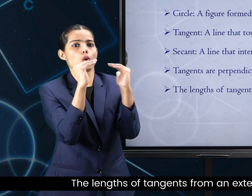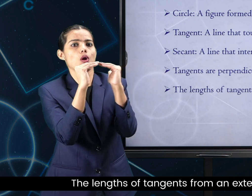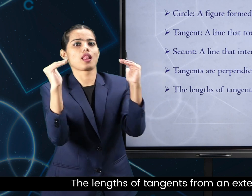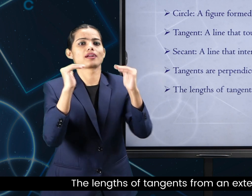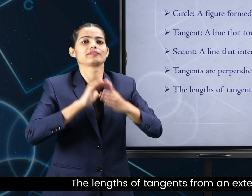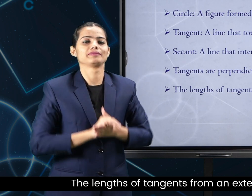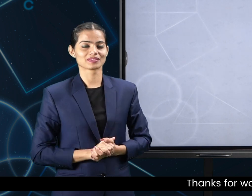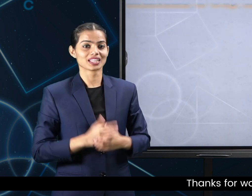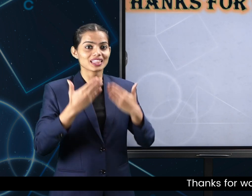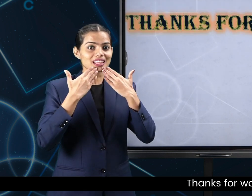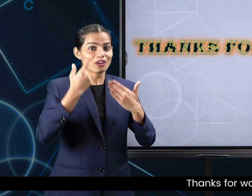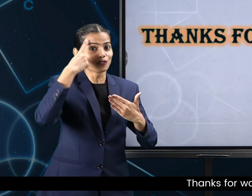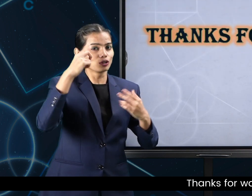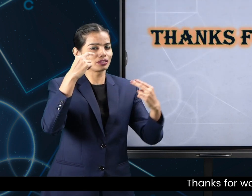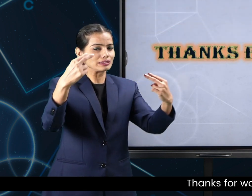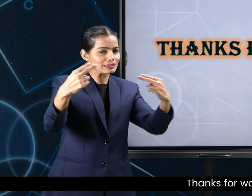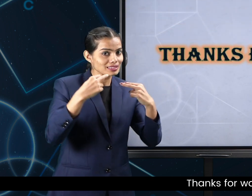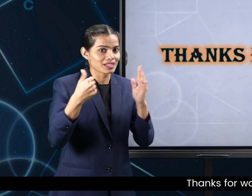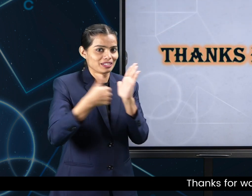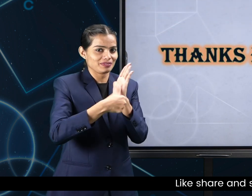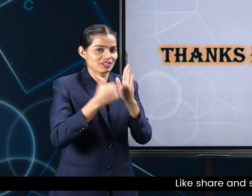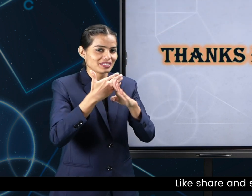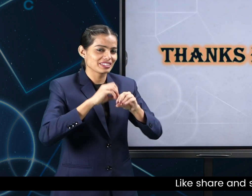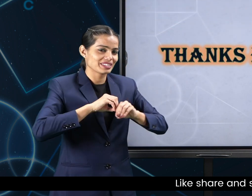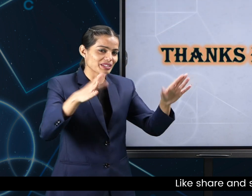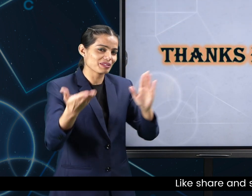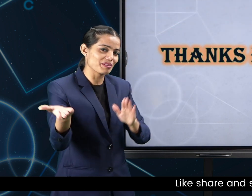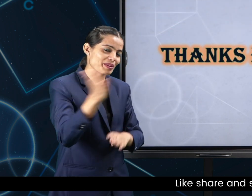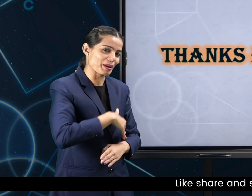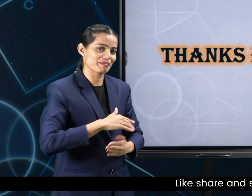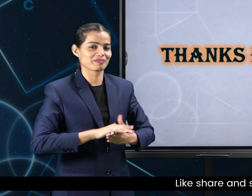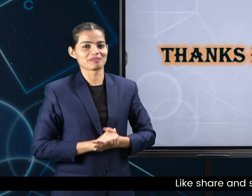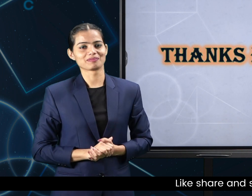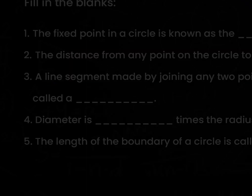Thanks for watching. Like, share and subscribe.